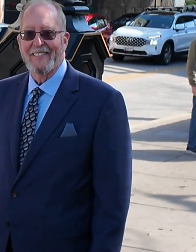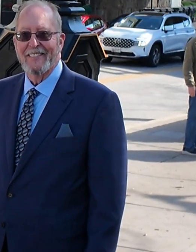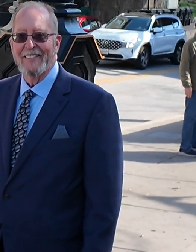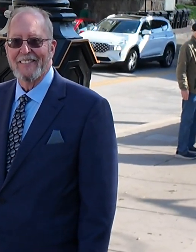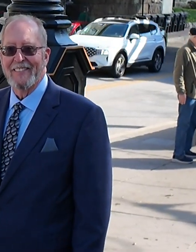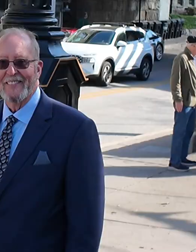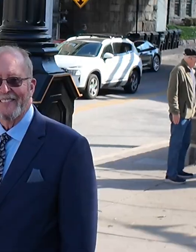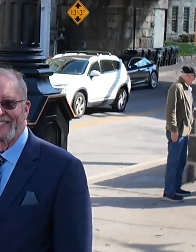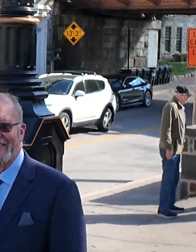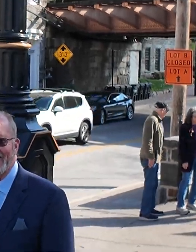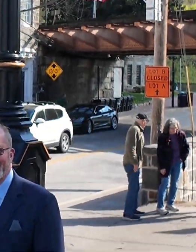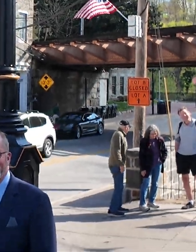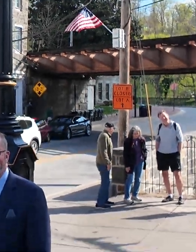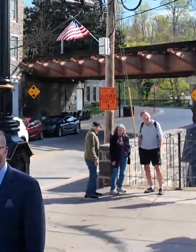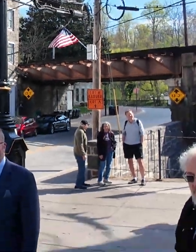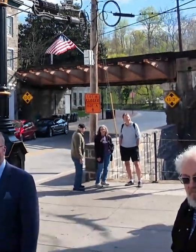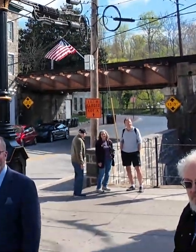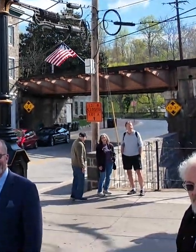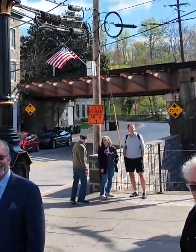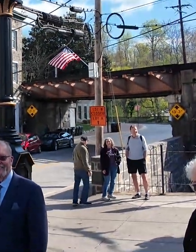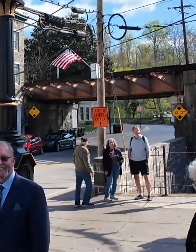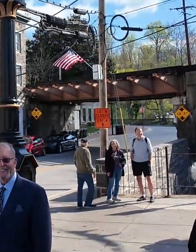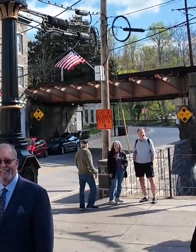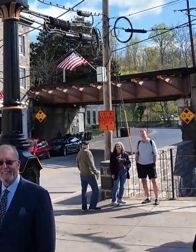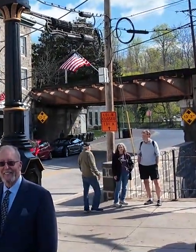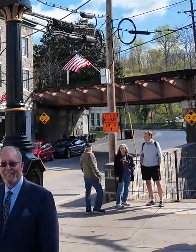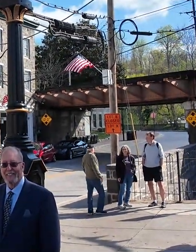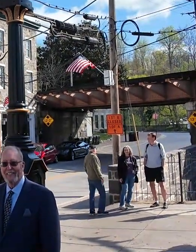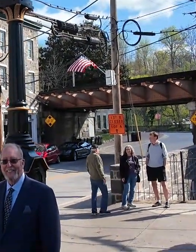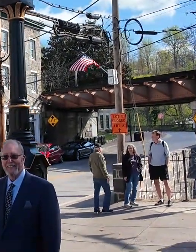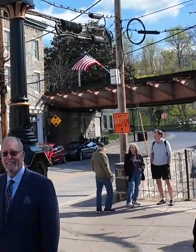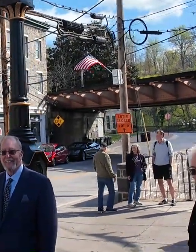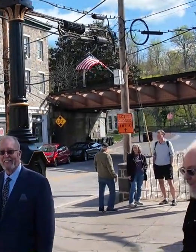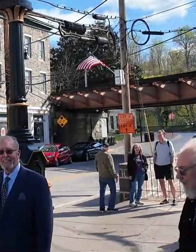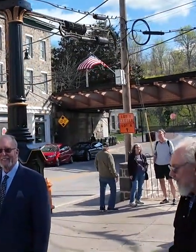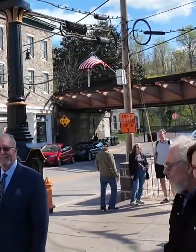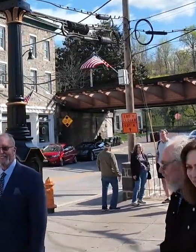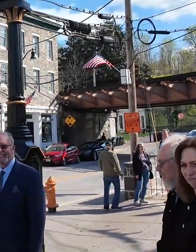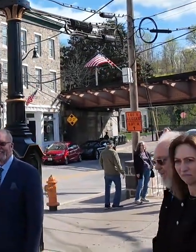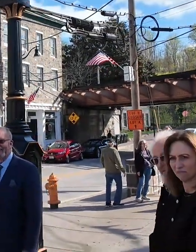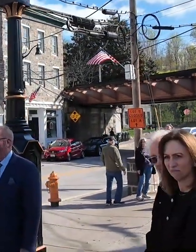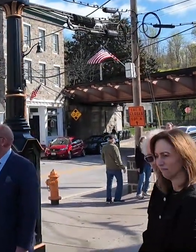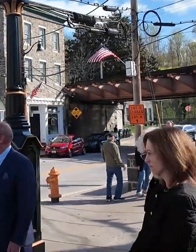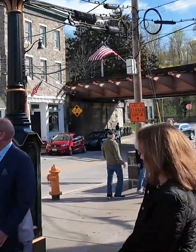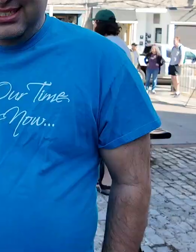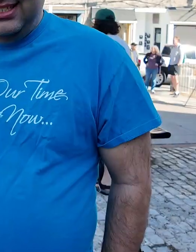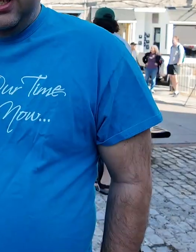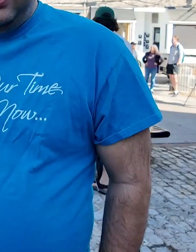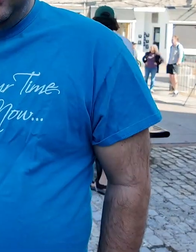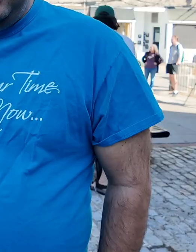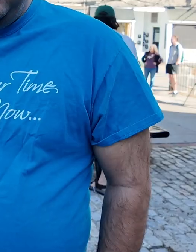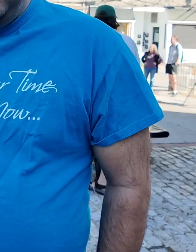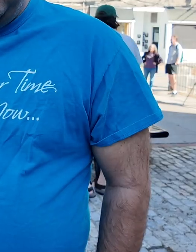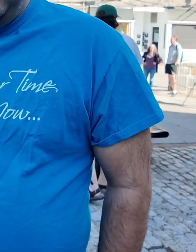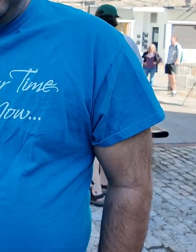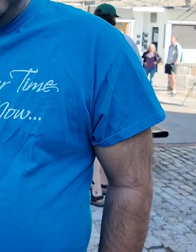To the Ellicott City Partnership for leading the effort to bring this important piece of our heritage back home, thank you.